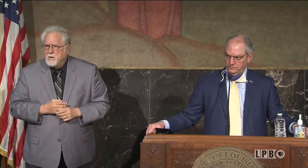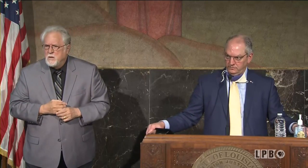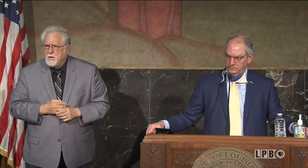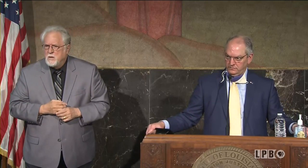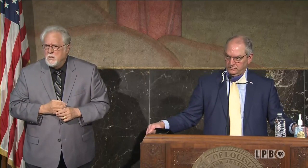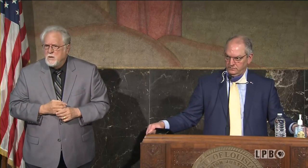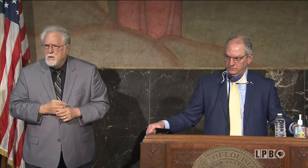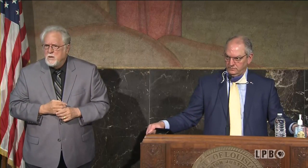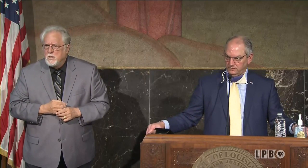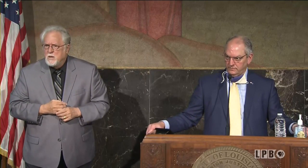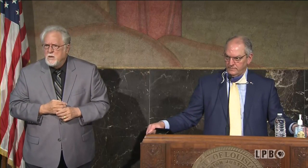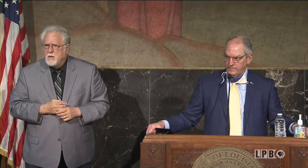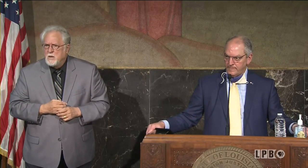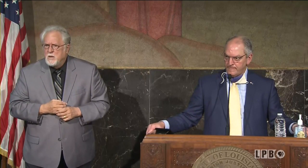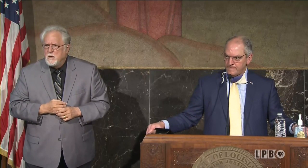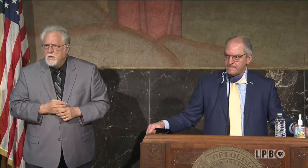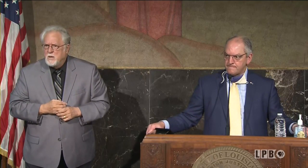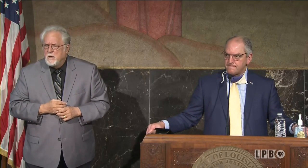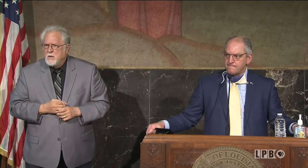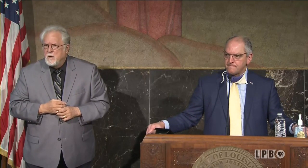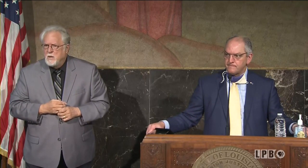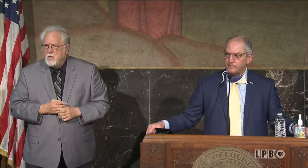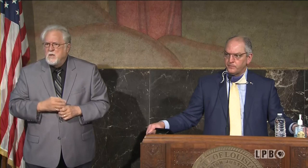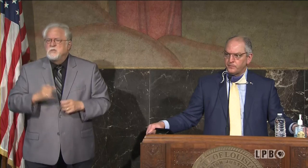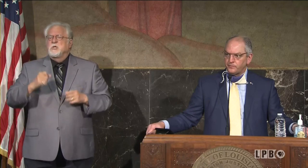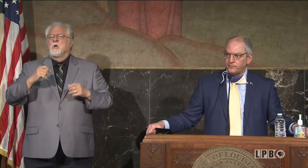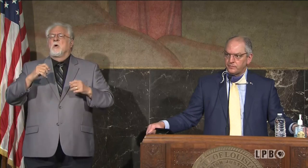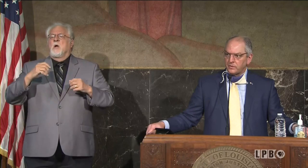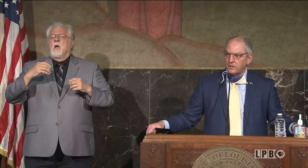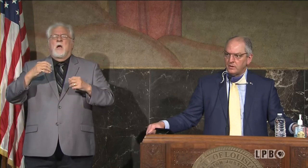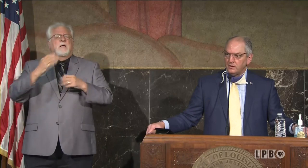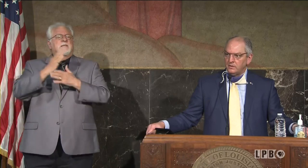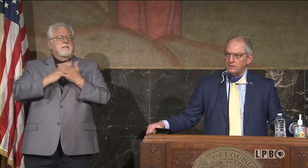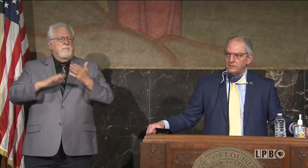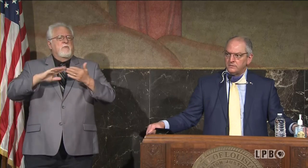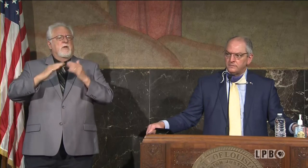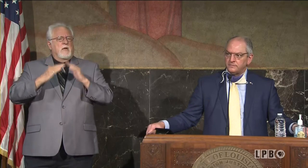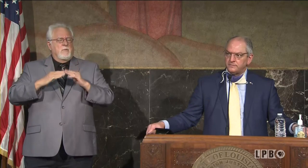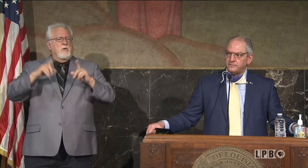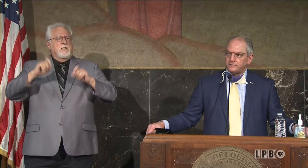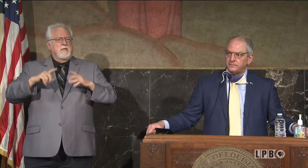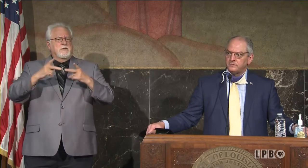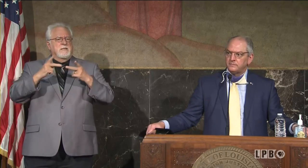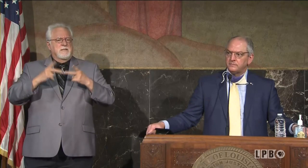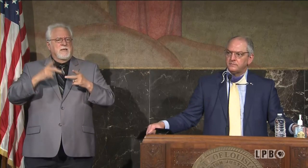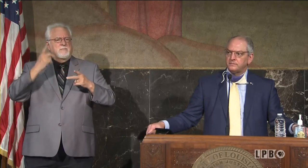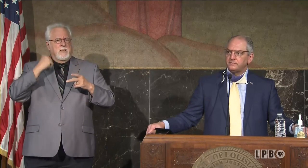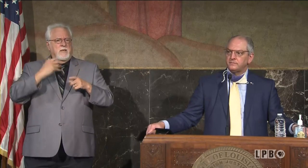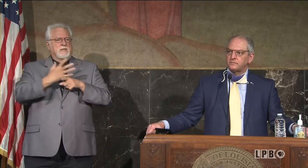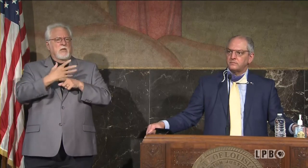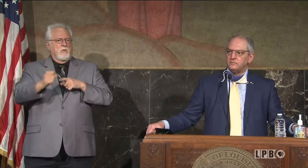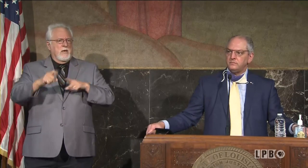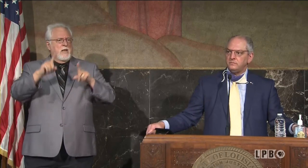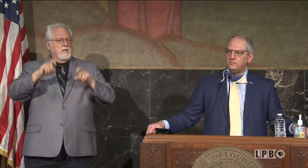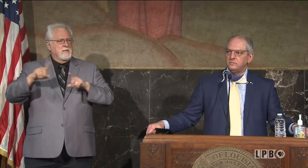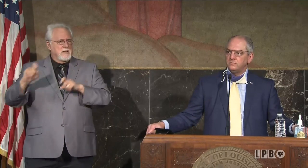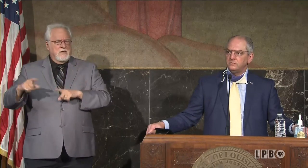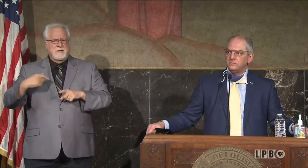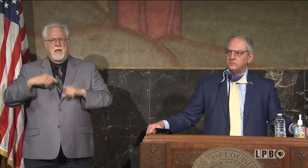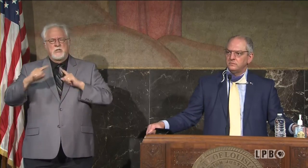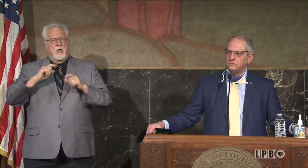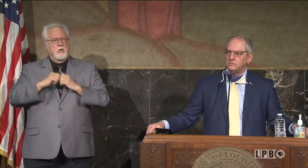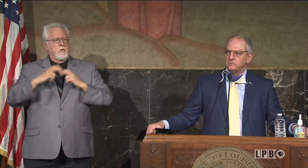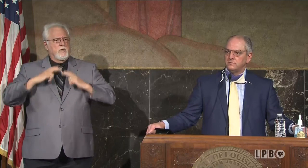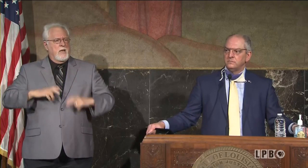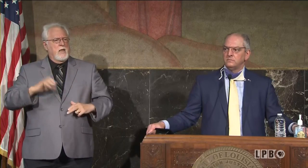lines at community testing sites, and some of them are shutting down earlier in the day because they're running out of tests. I talked to a